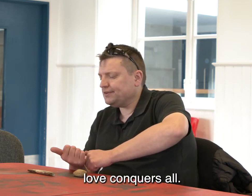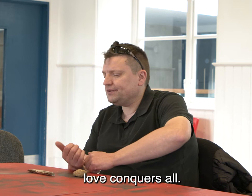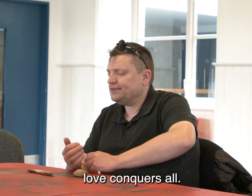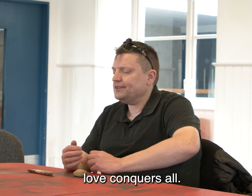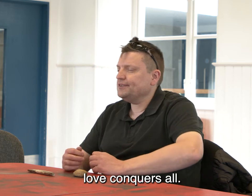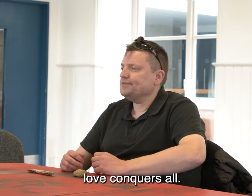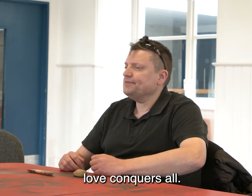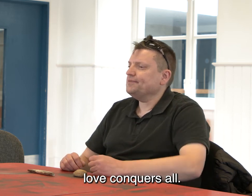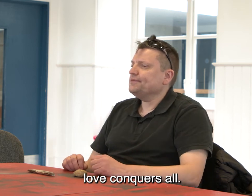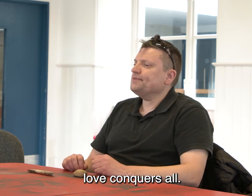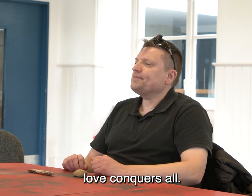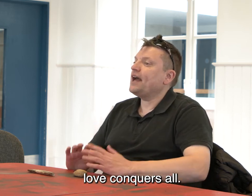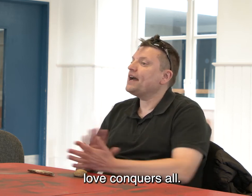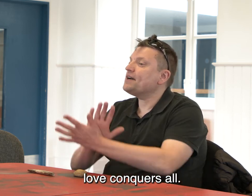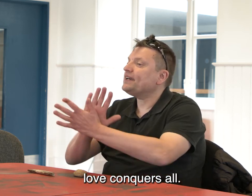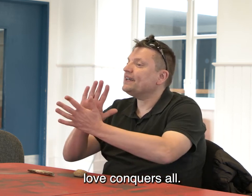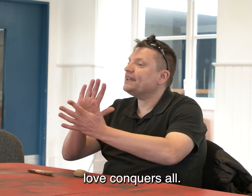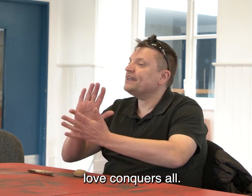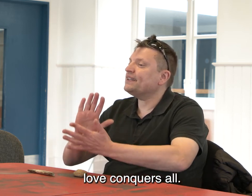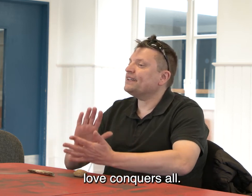Love conquers all.